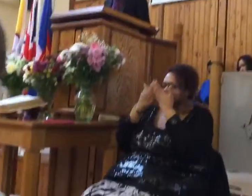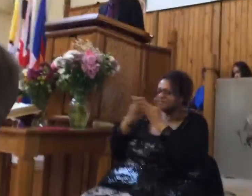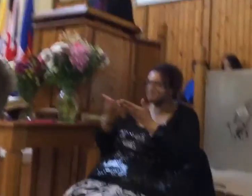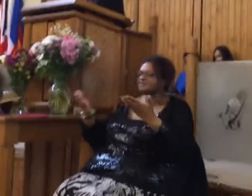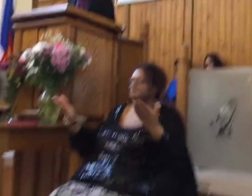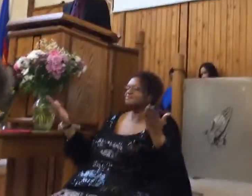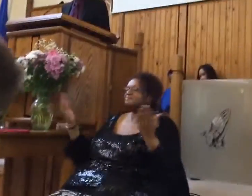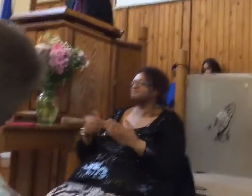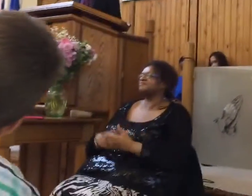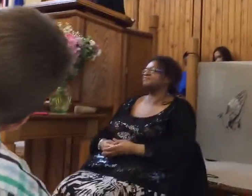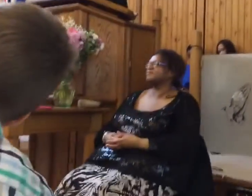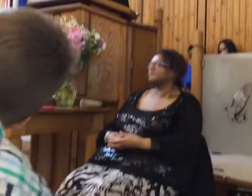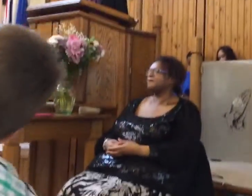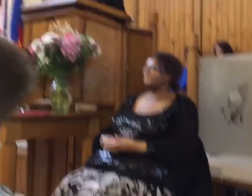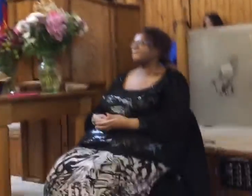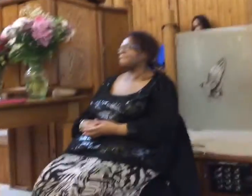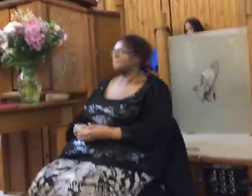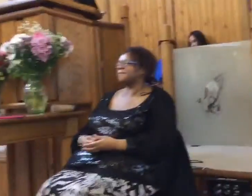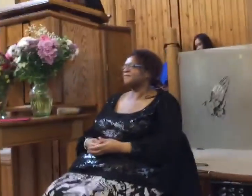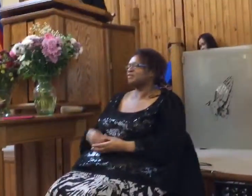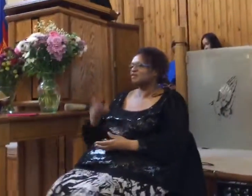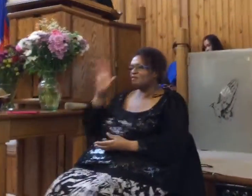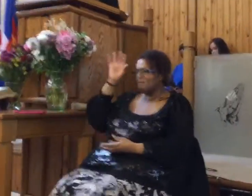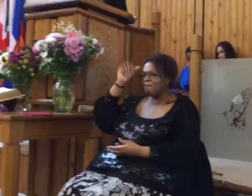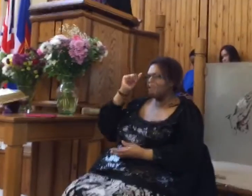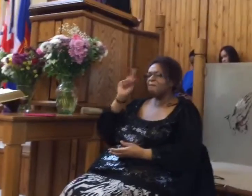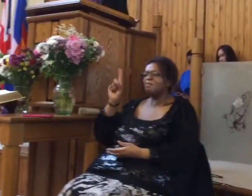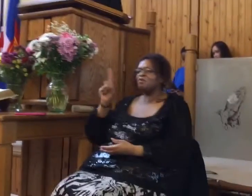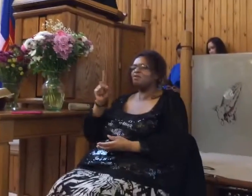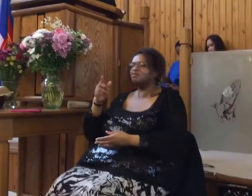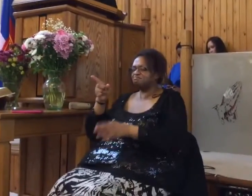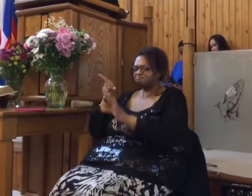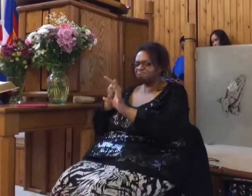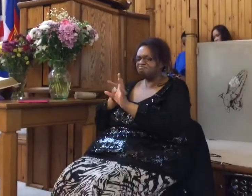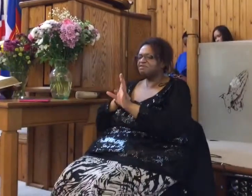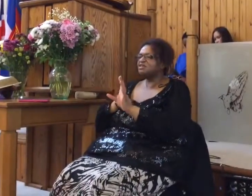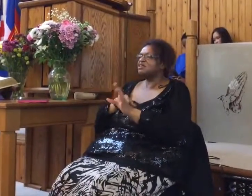day. Now, we need to remember our God whilst we're still young.